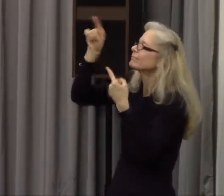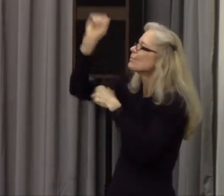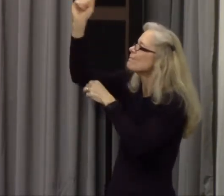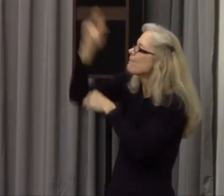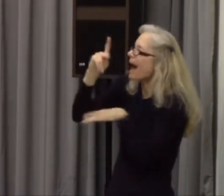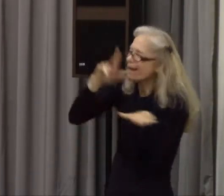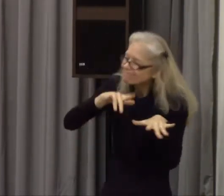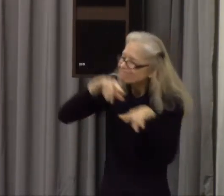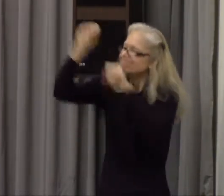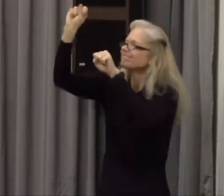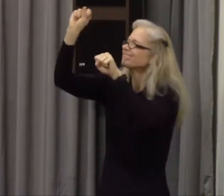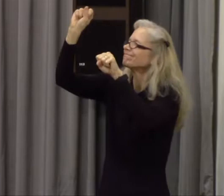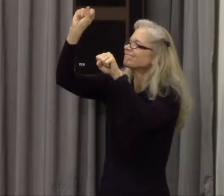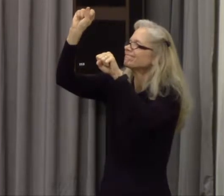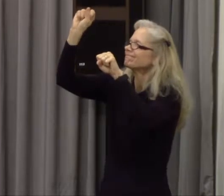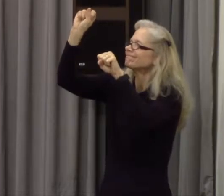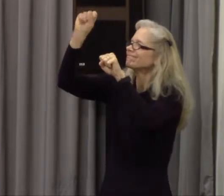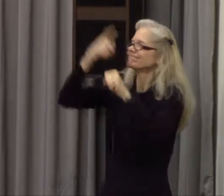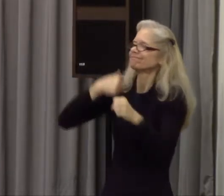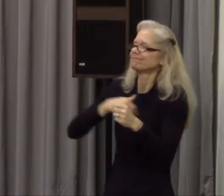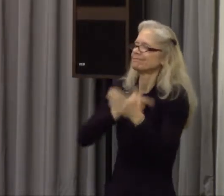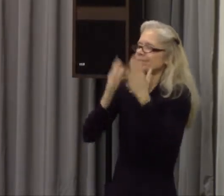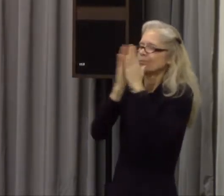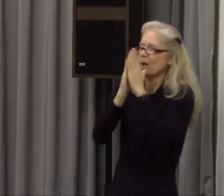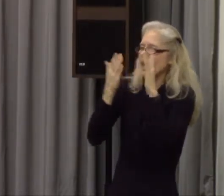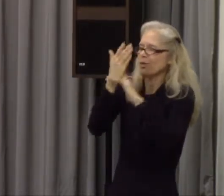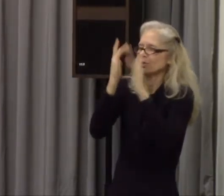in Jesus' name. Amen. Amen. You may be